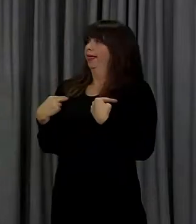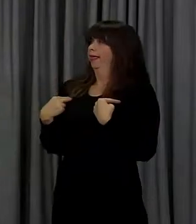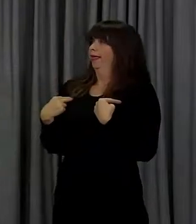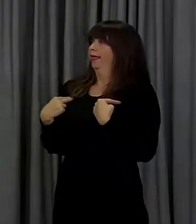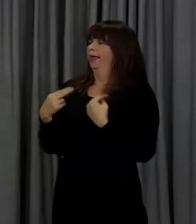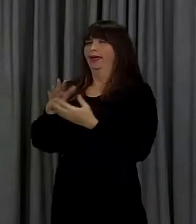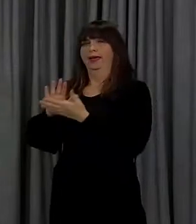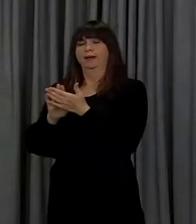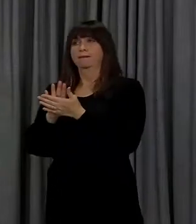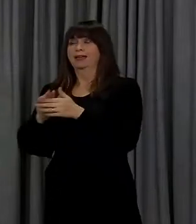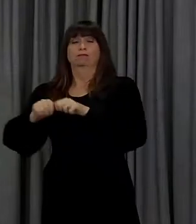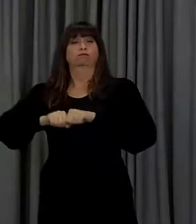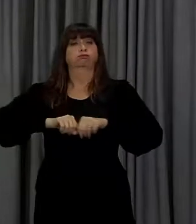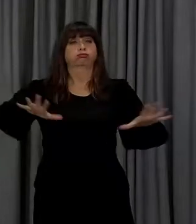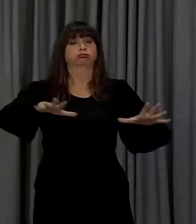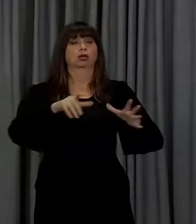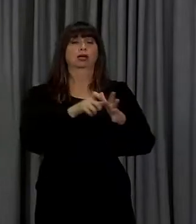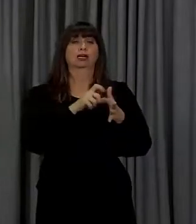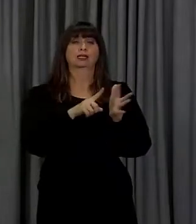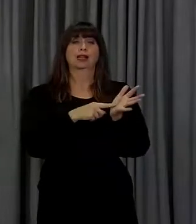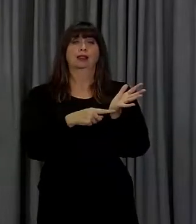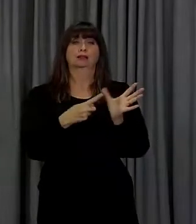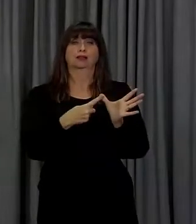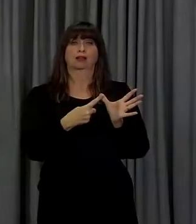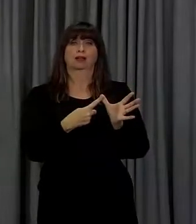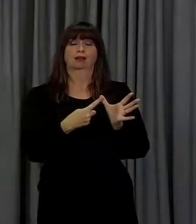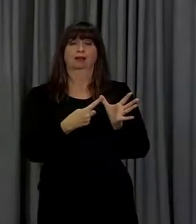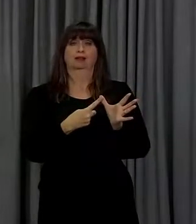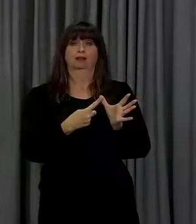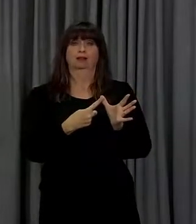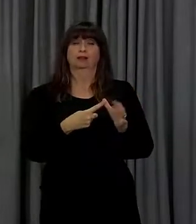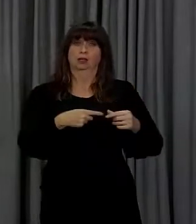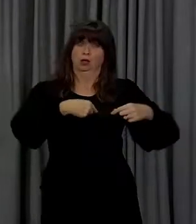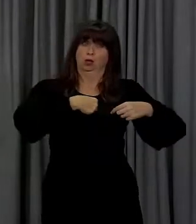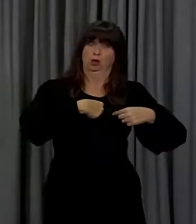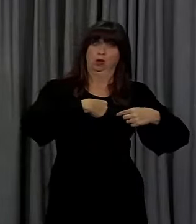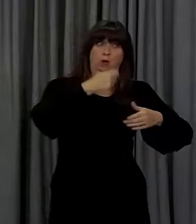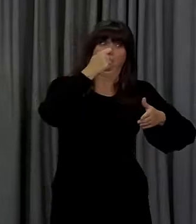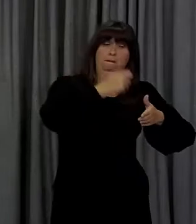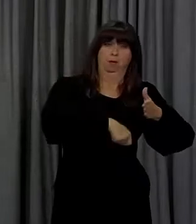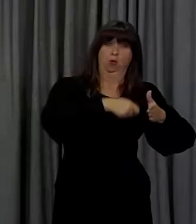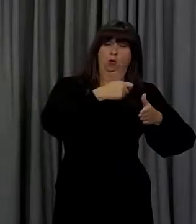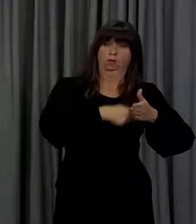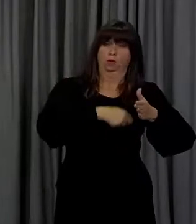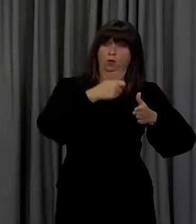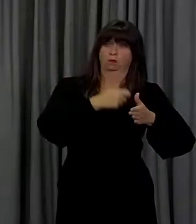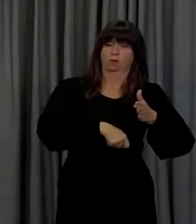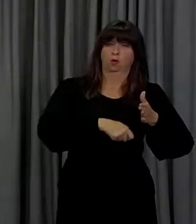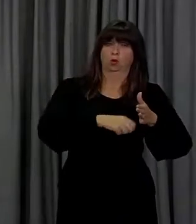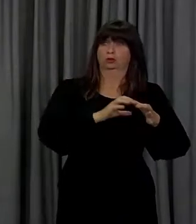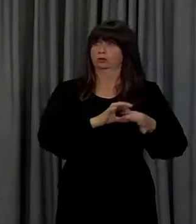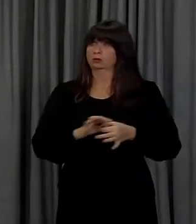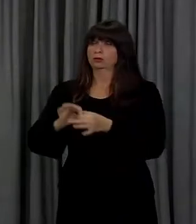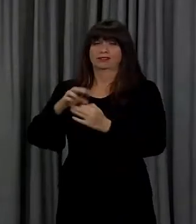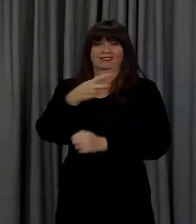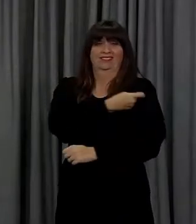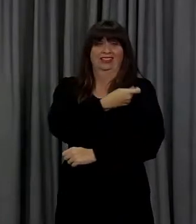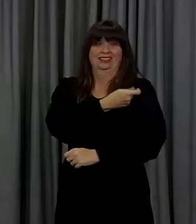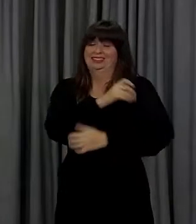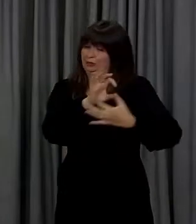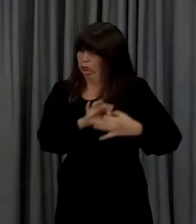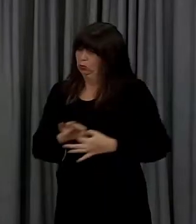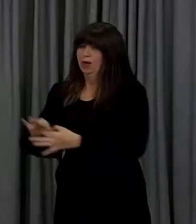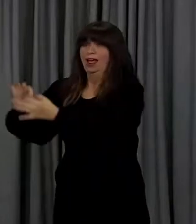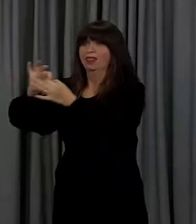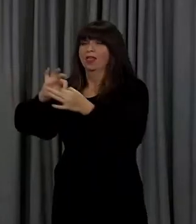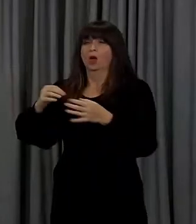the interconnectedness, the fact that we procured vaccines together across the UK. All of those things